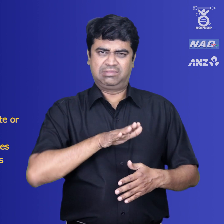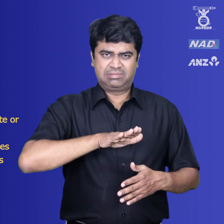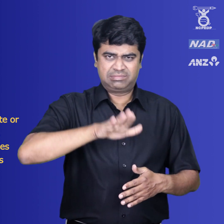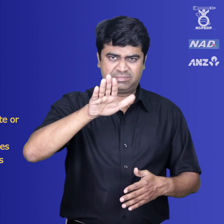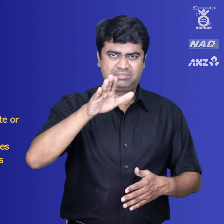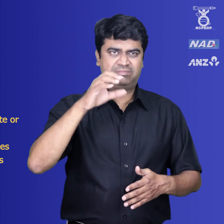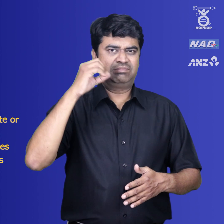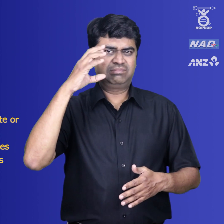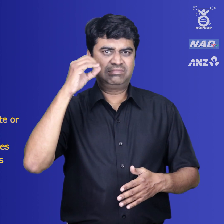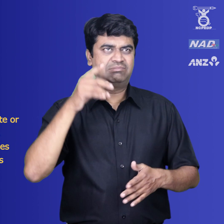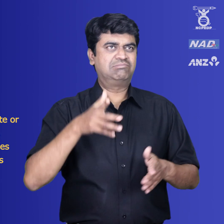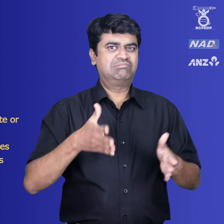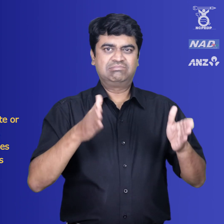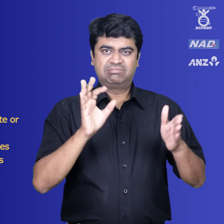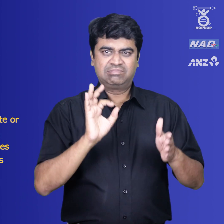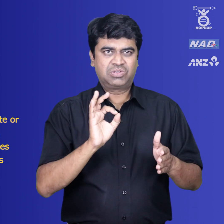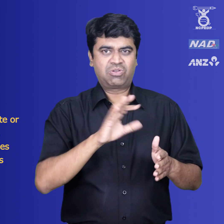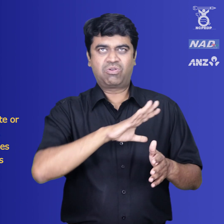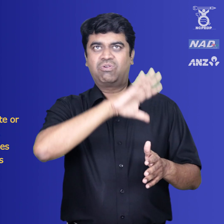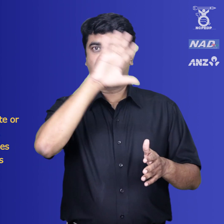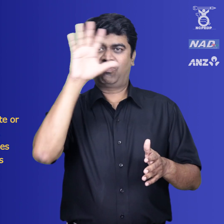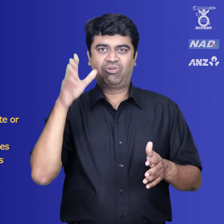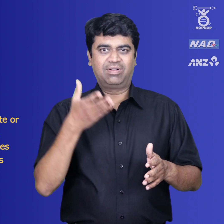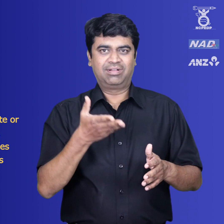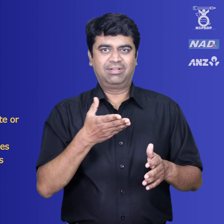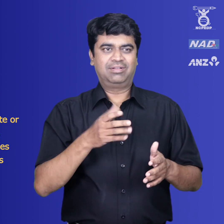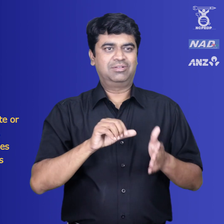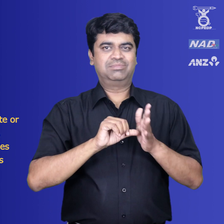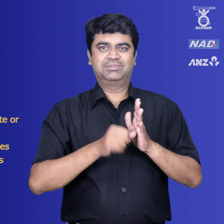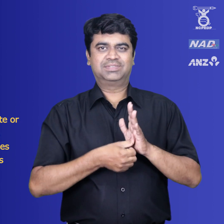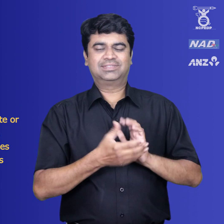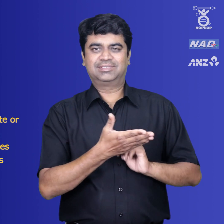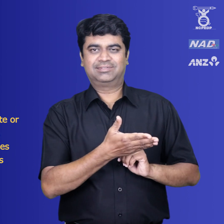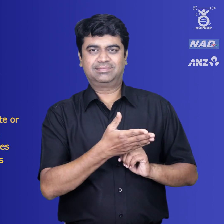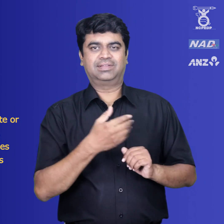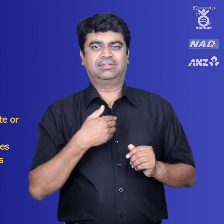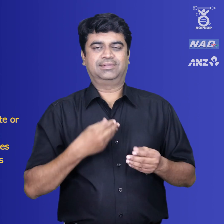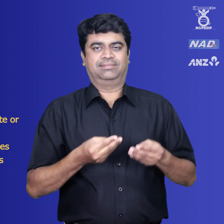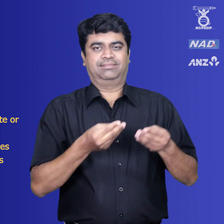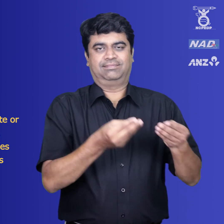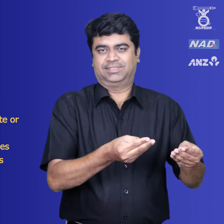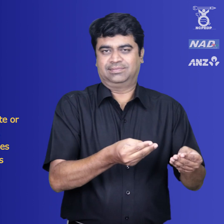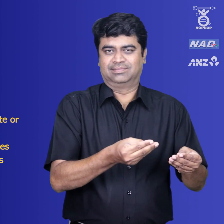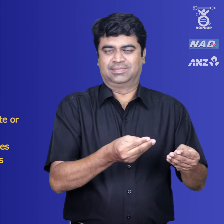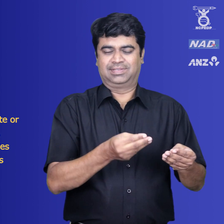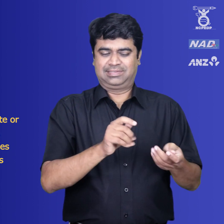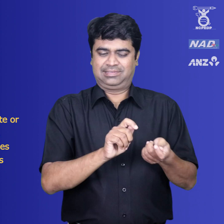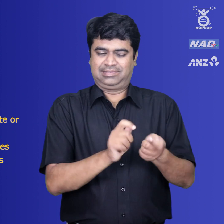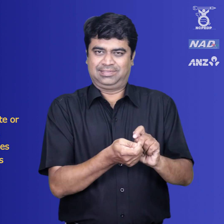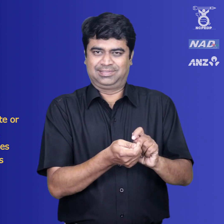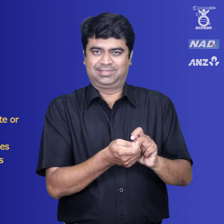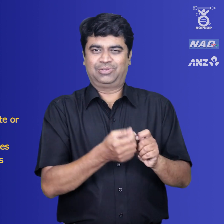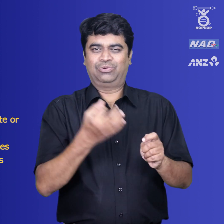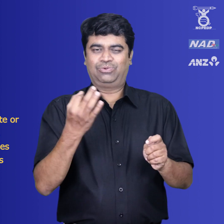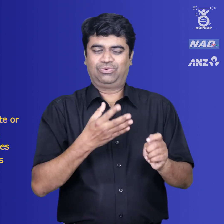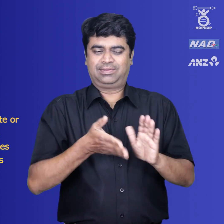without imposing a disproportionate or undue burden in a particular case to ensure to persons